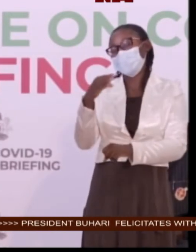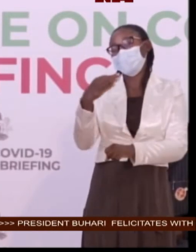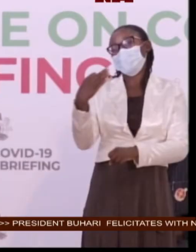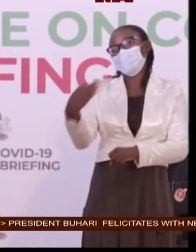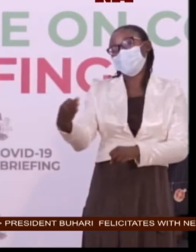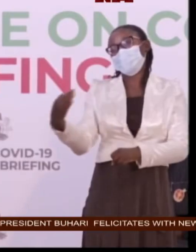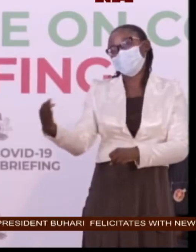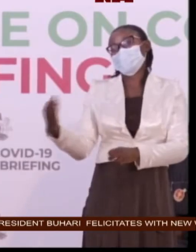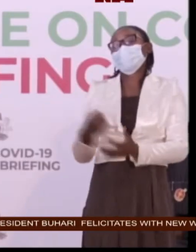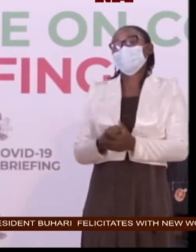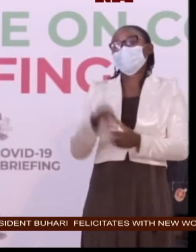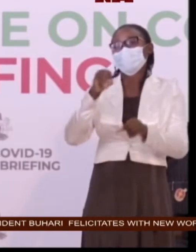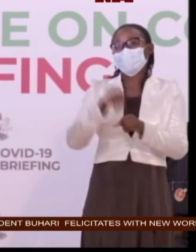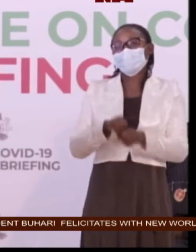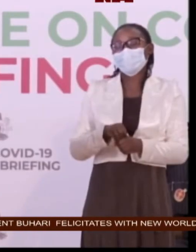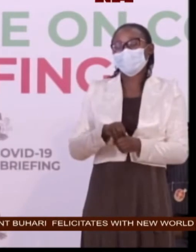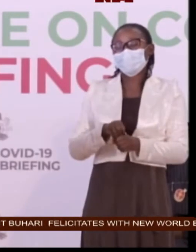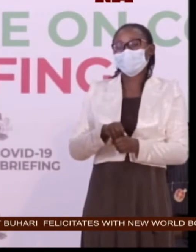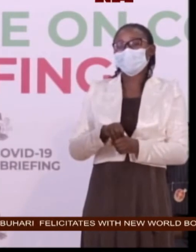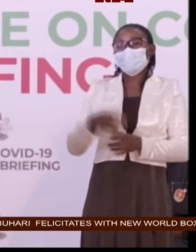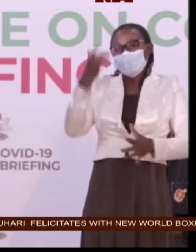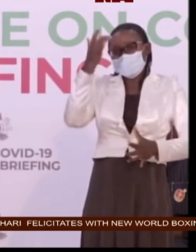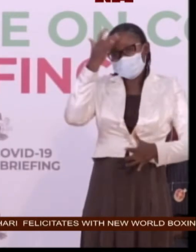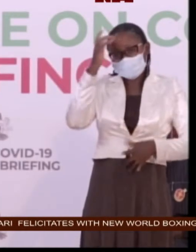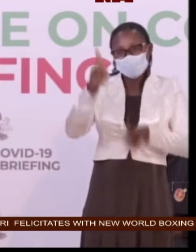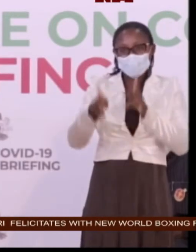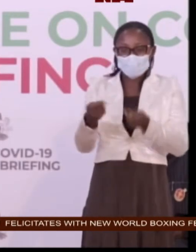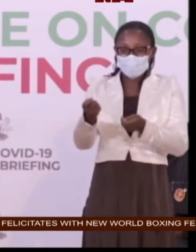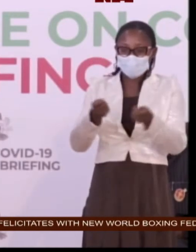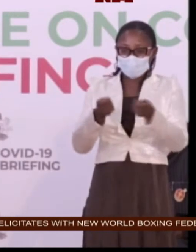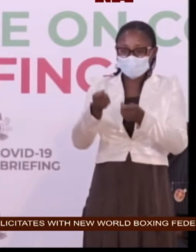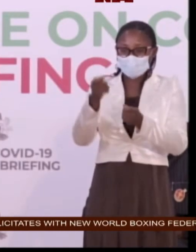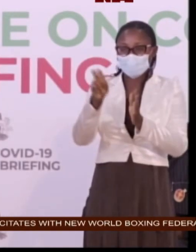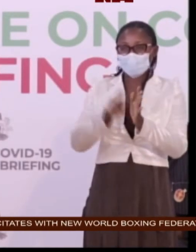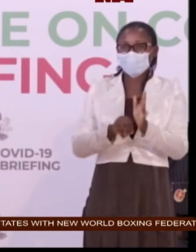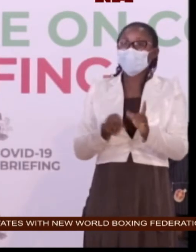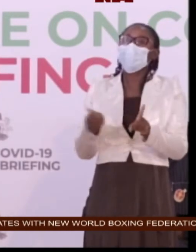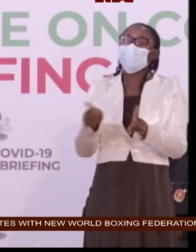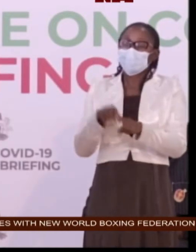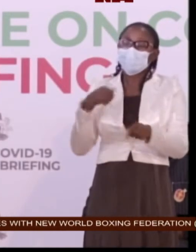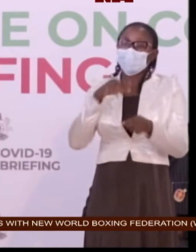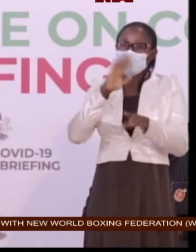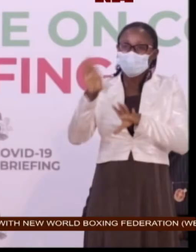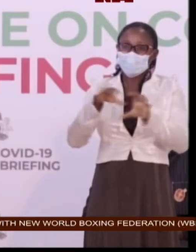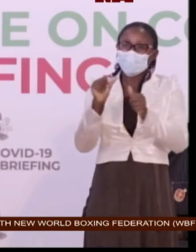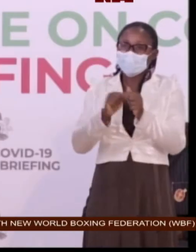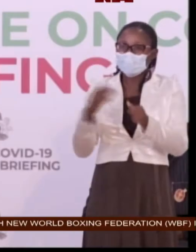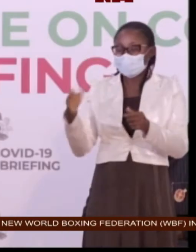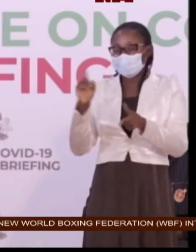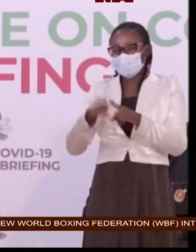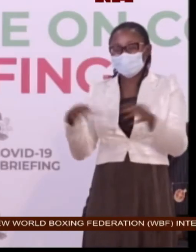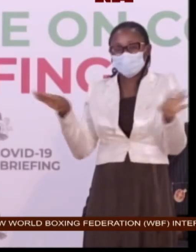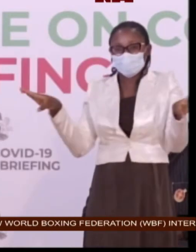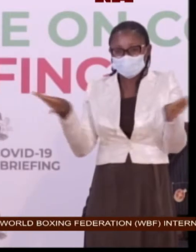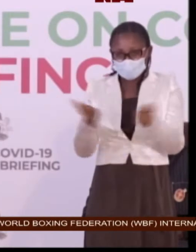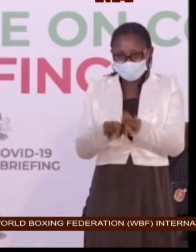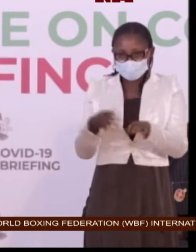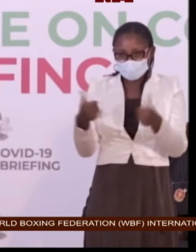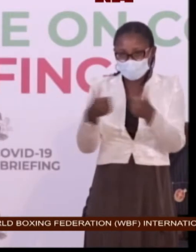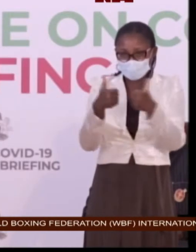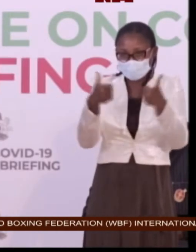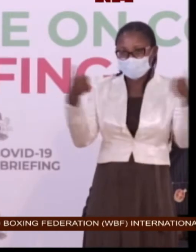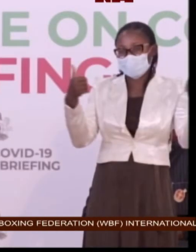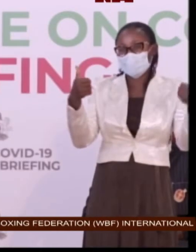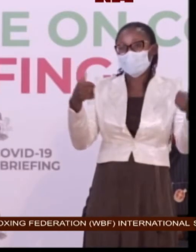factor in patient management. So we're doing everything in that regard, as alluded